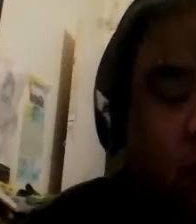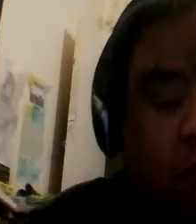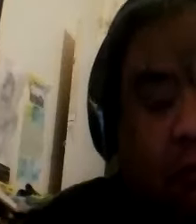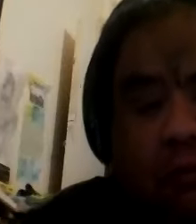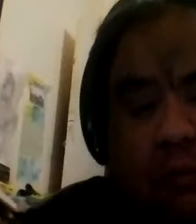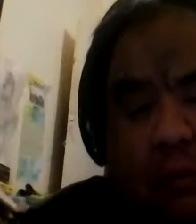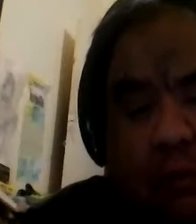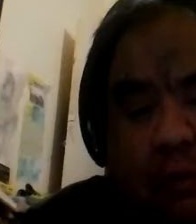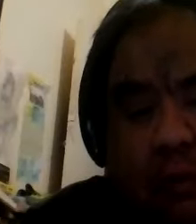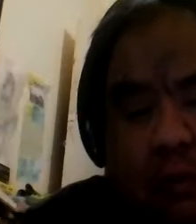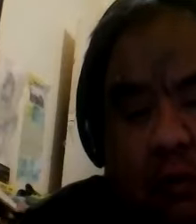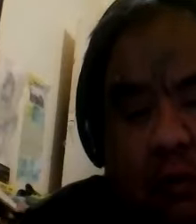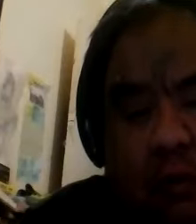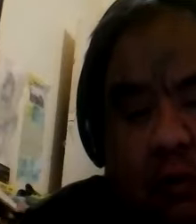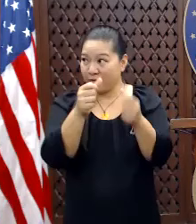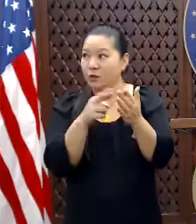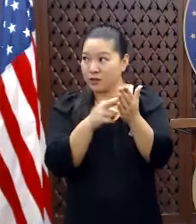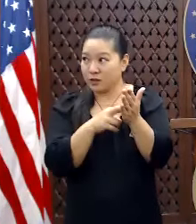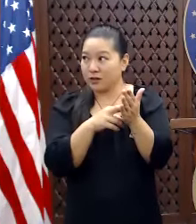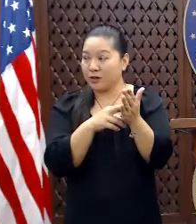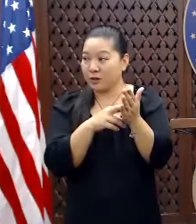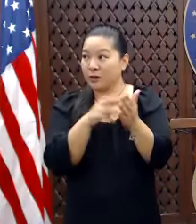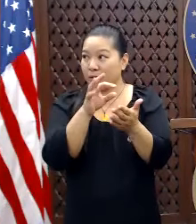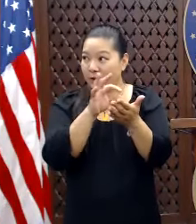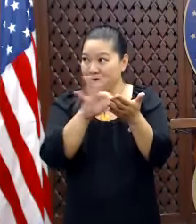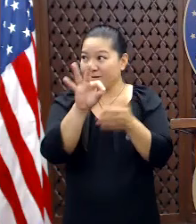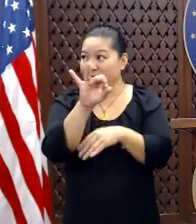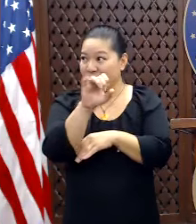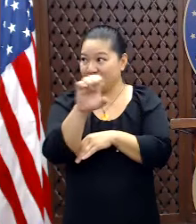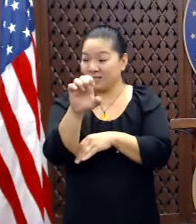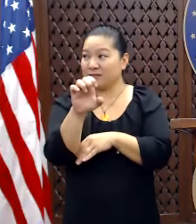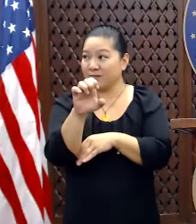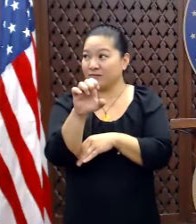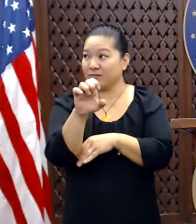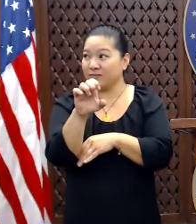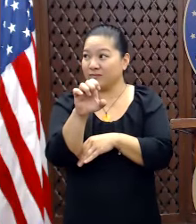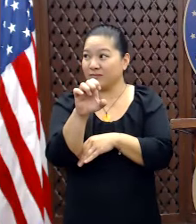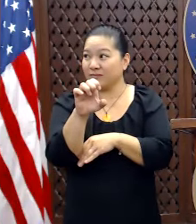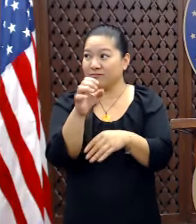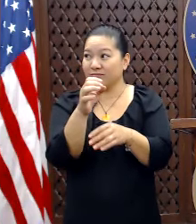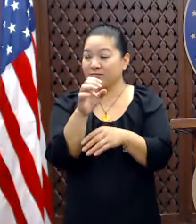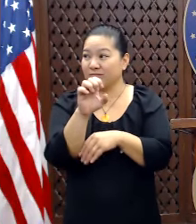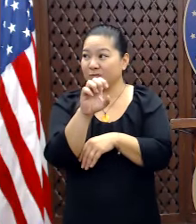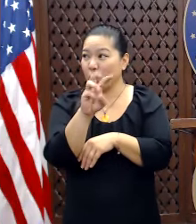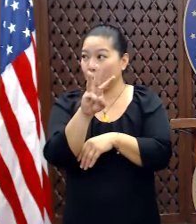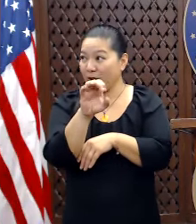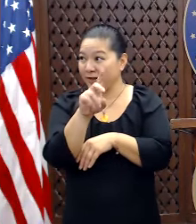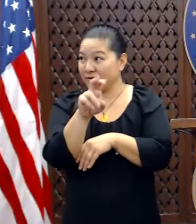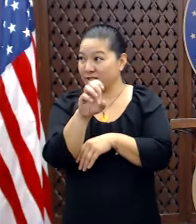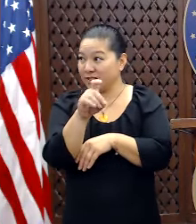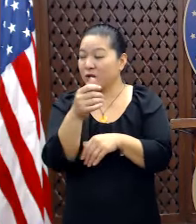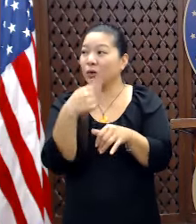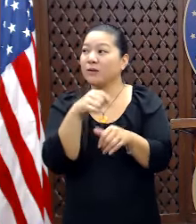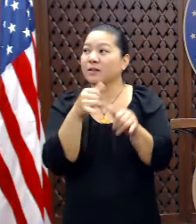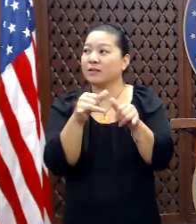registration, if they are able to register it, will the fees be waived, and will we still